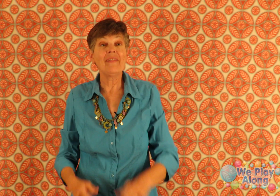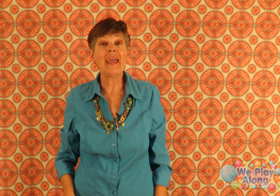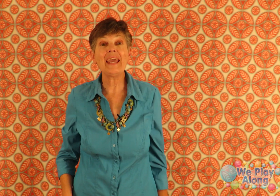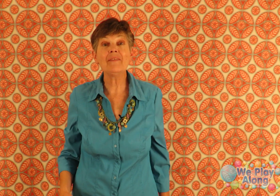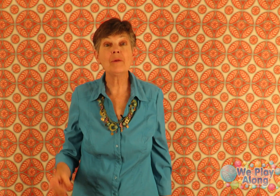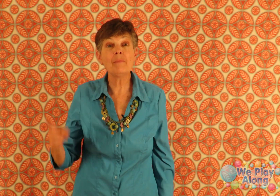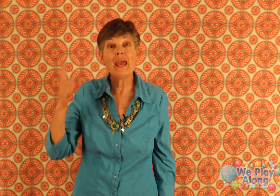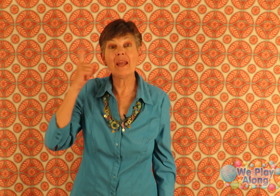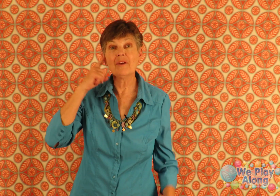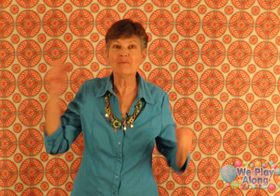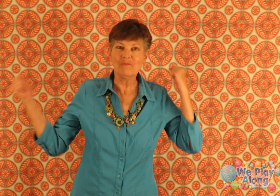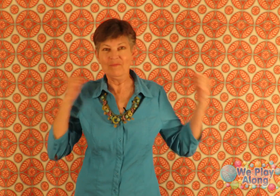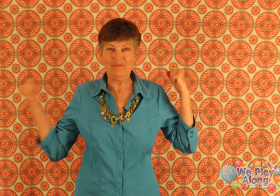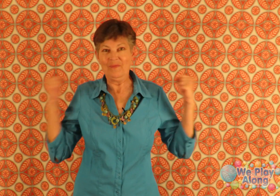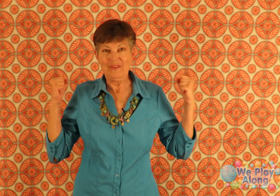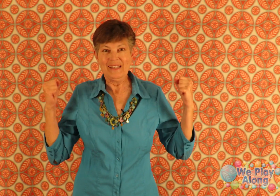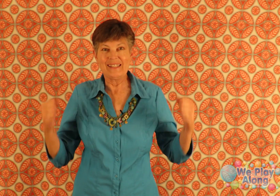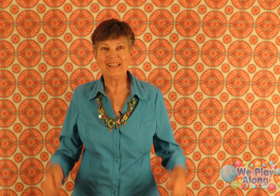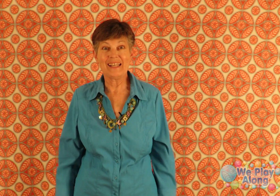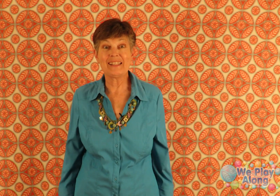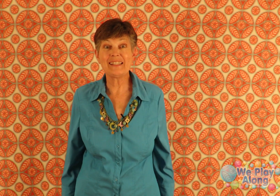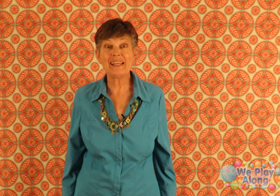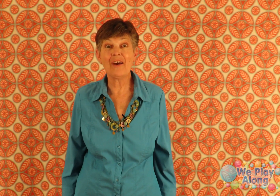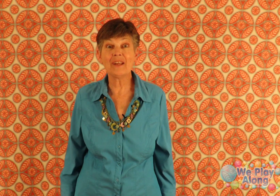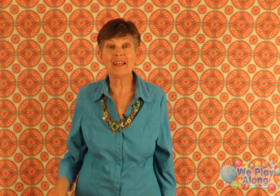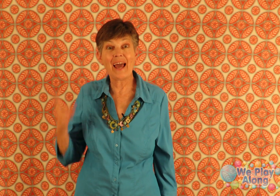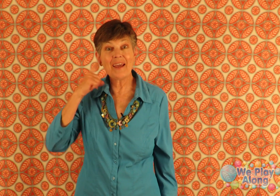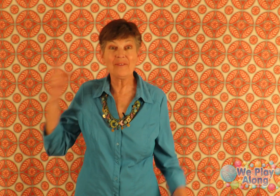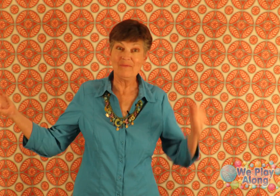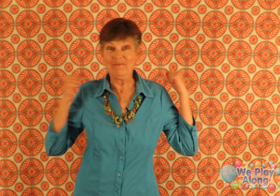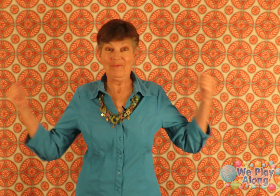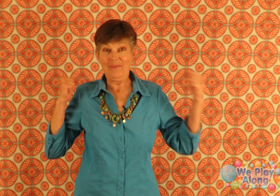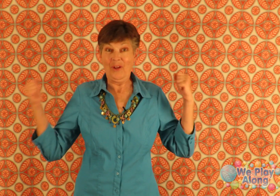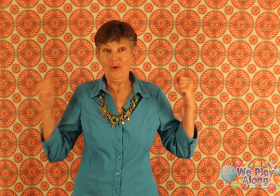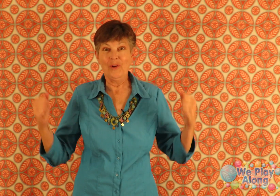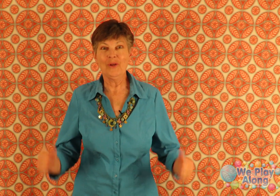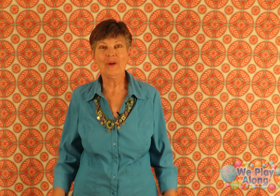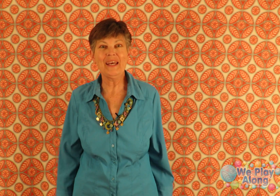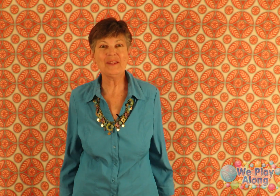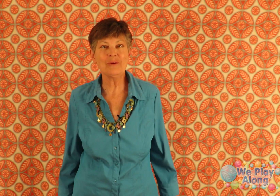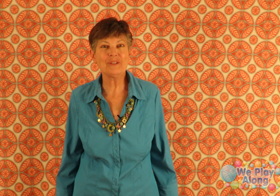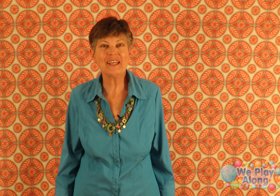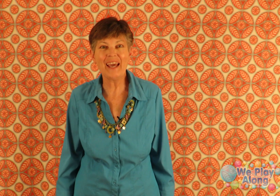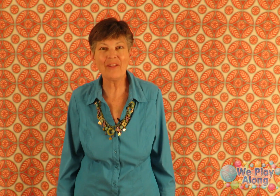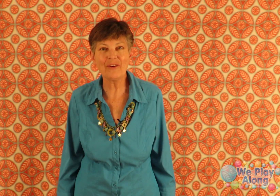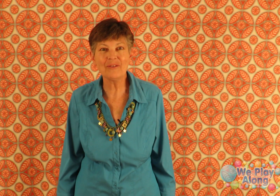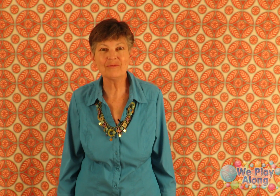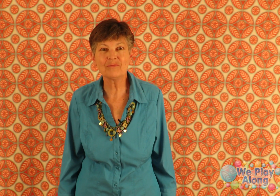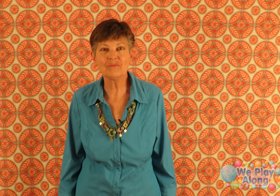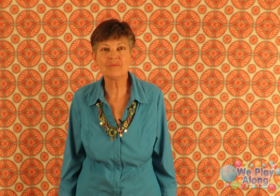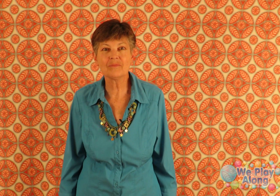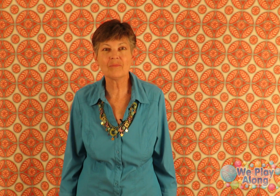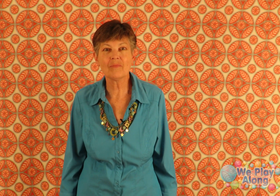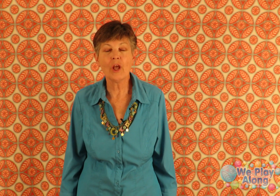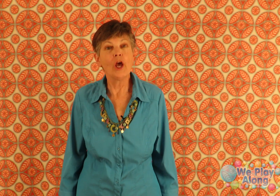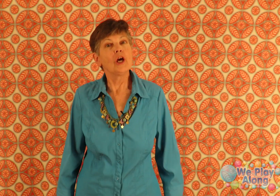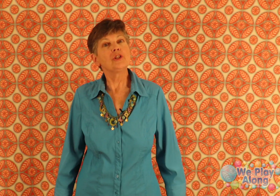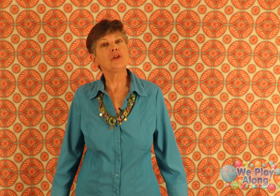they even made sticks that sounded like when you would hit them together. During